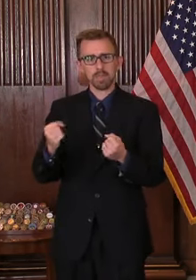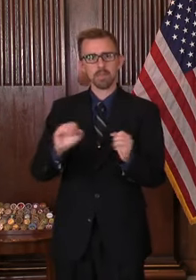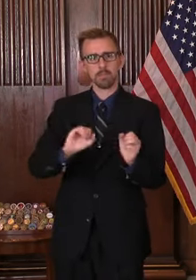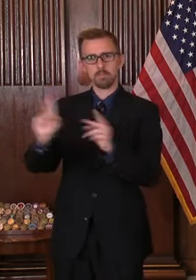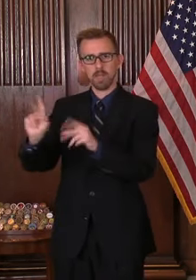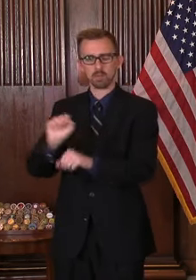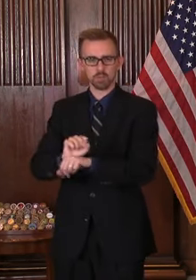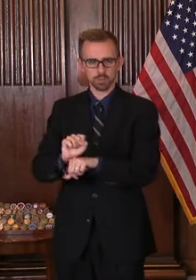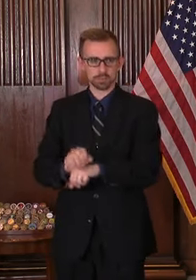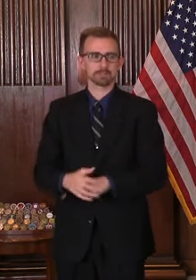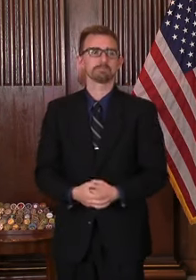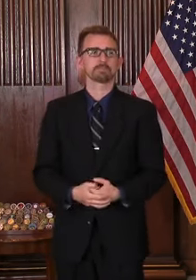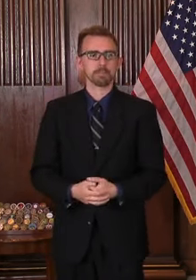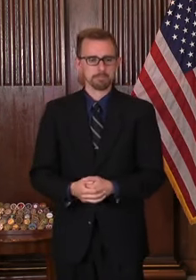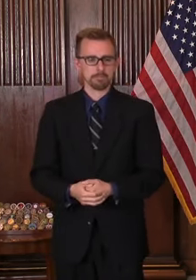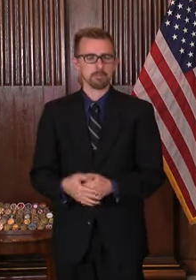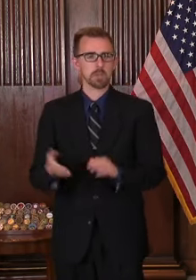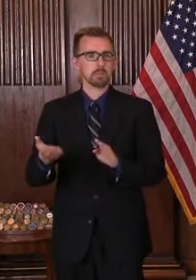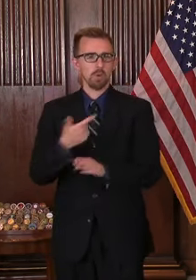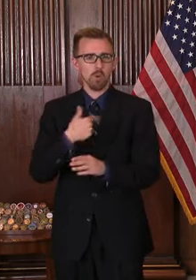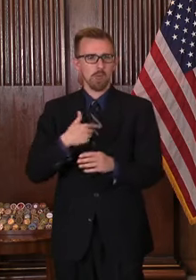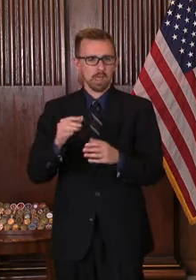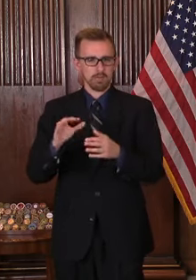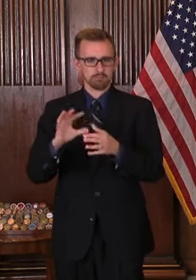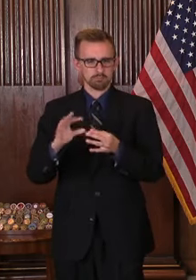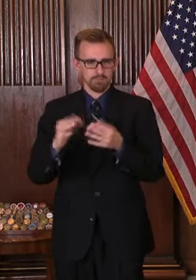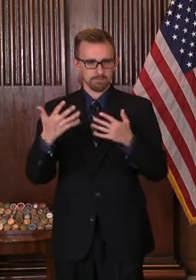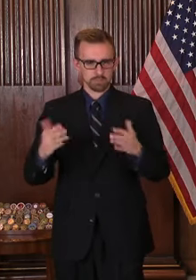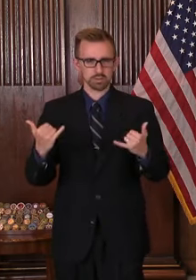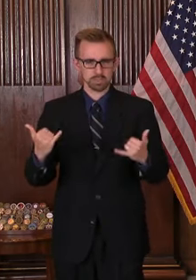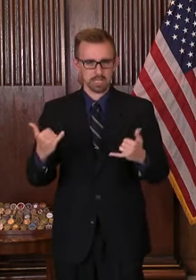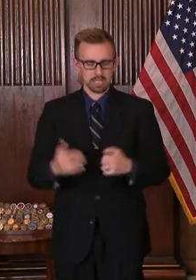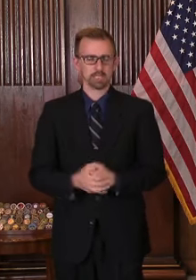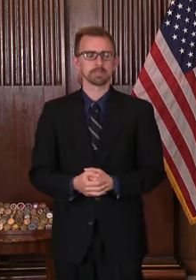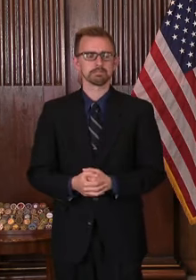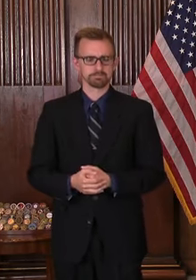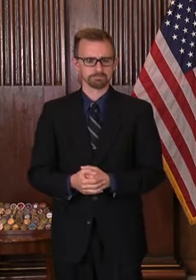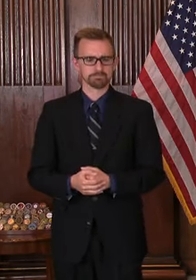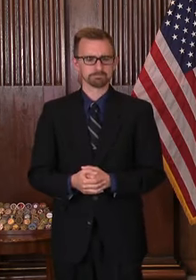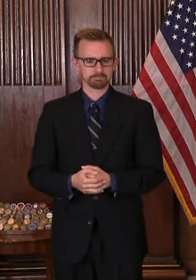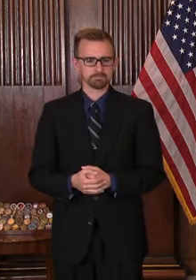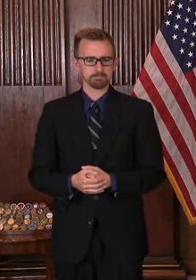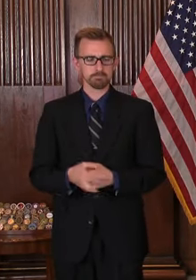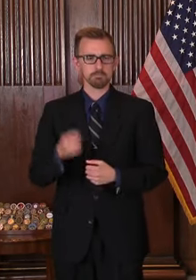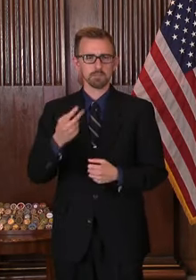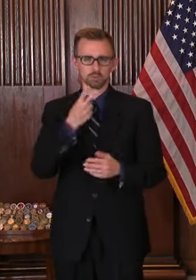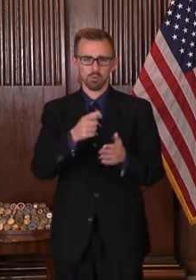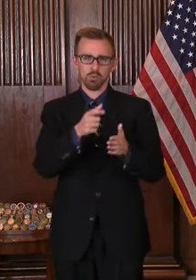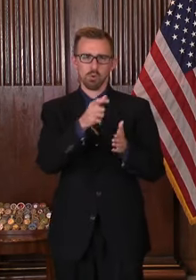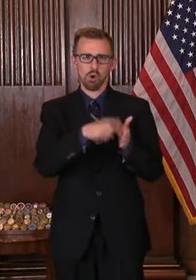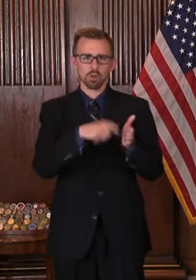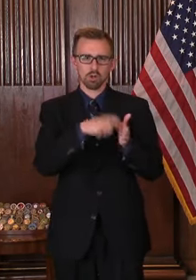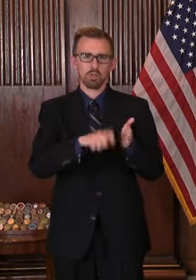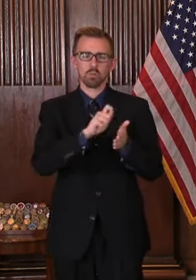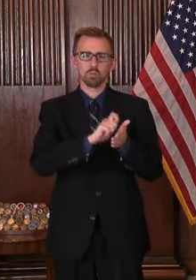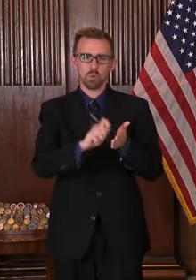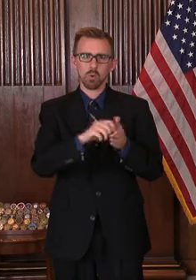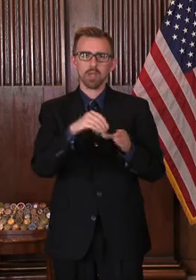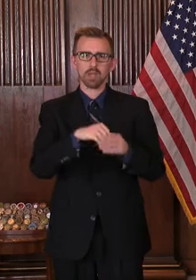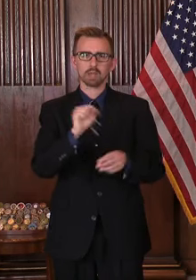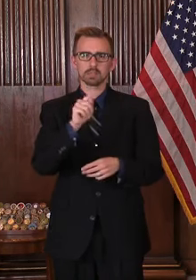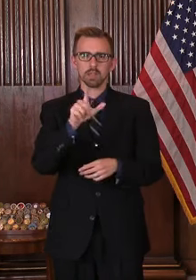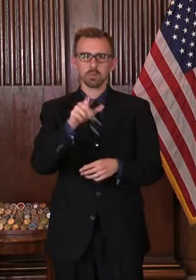work. Before I close today, there was an article wrote in the St.